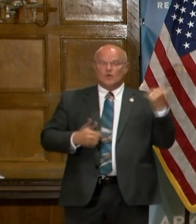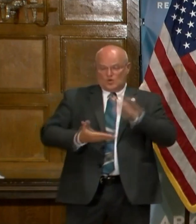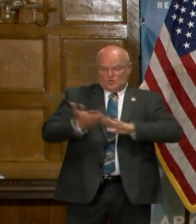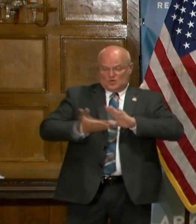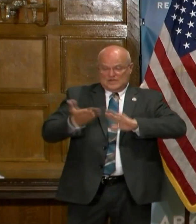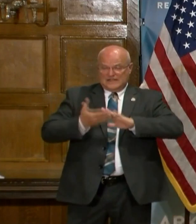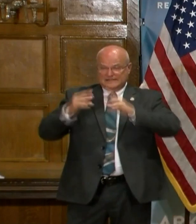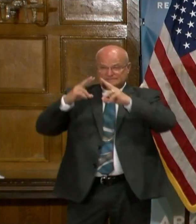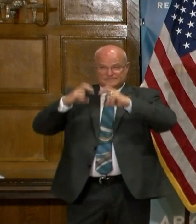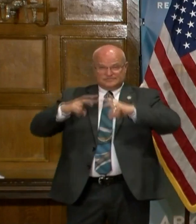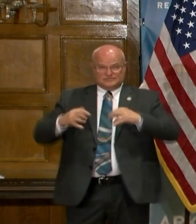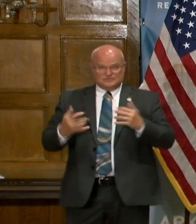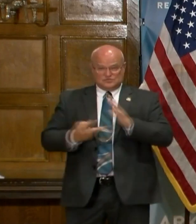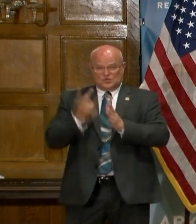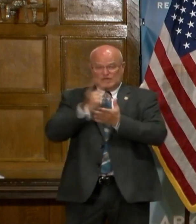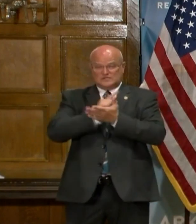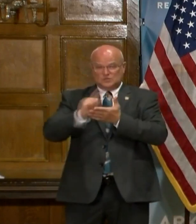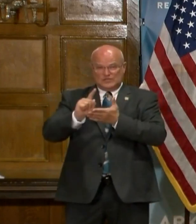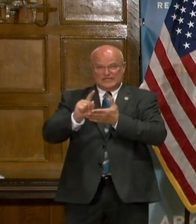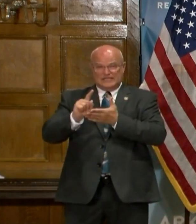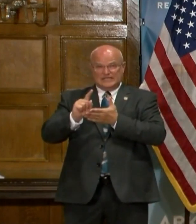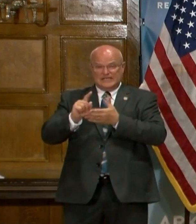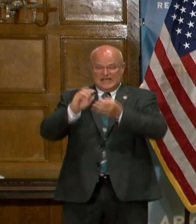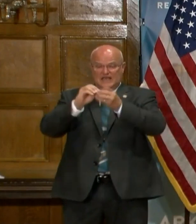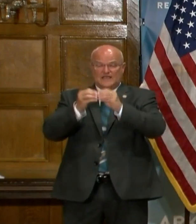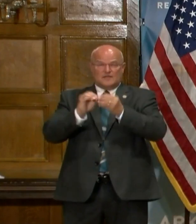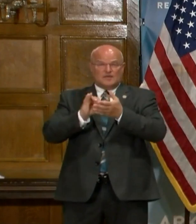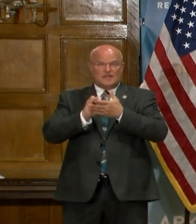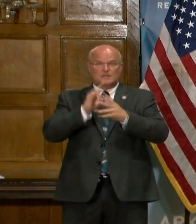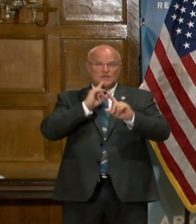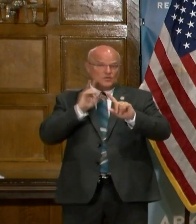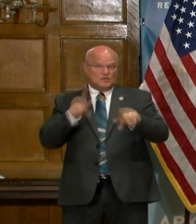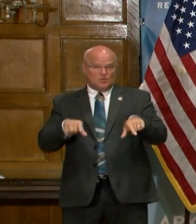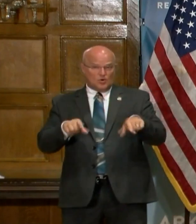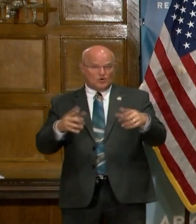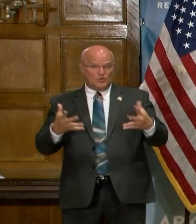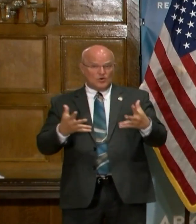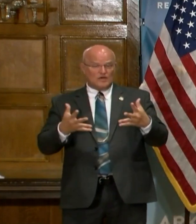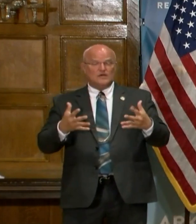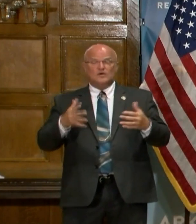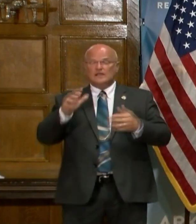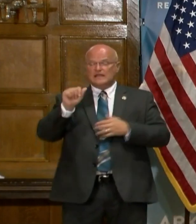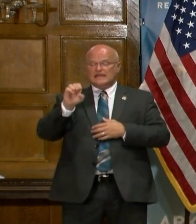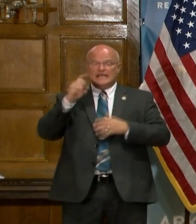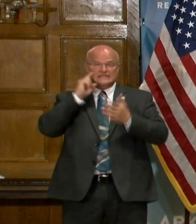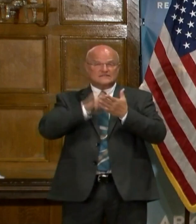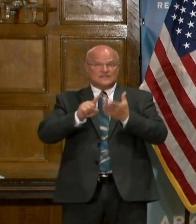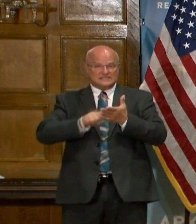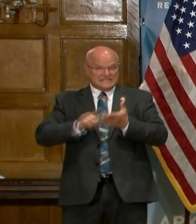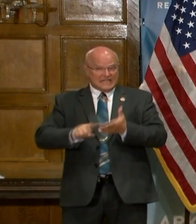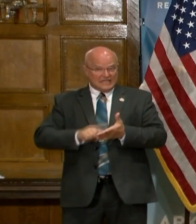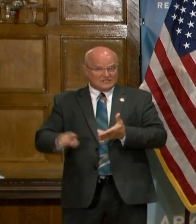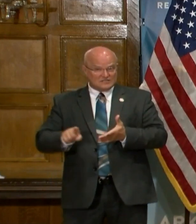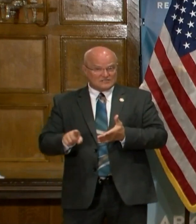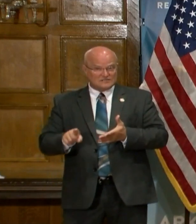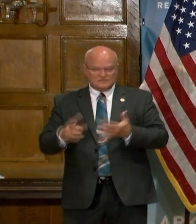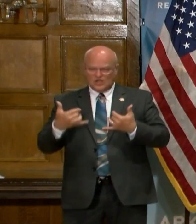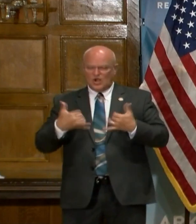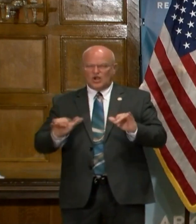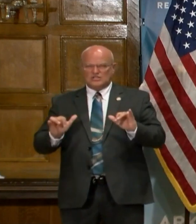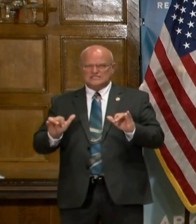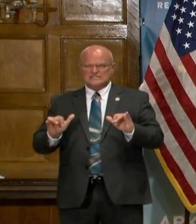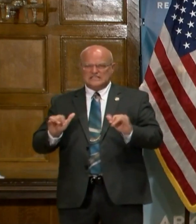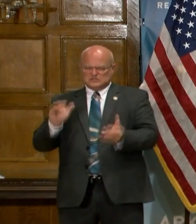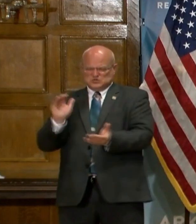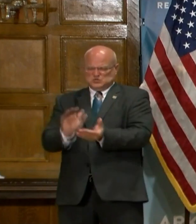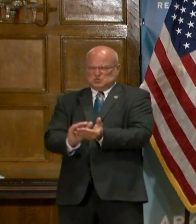that analysis twice a week. The numbers that are being reported in our case investigations are still